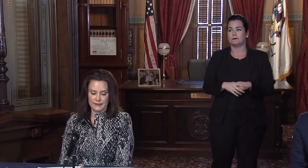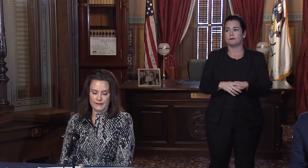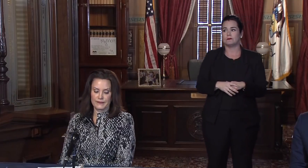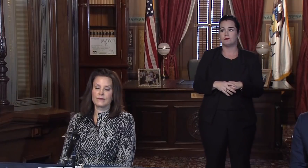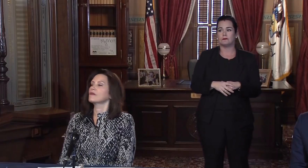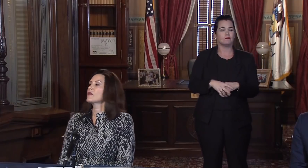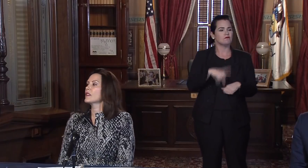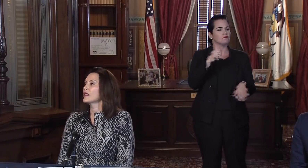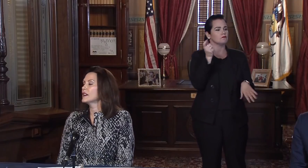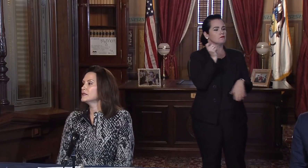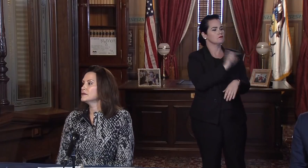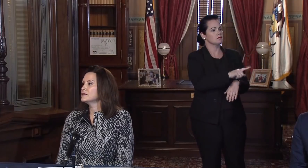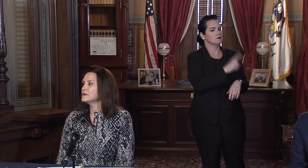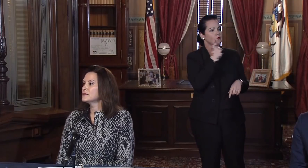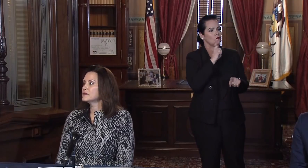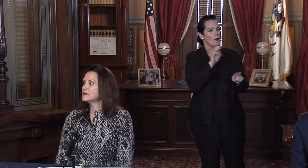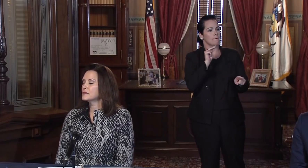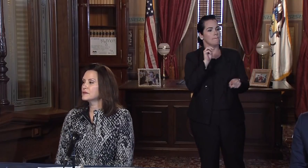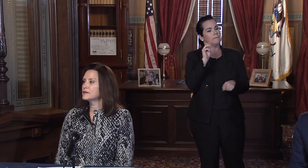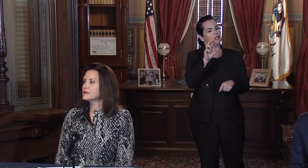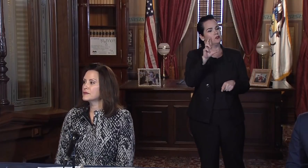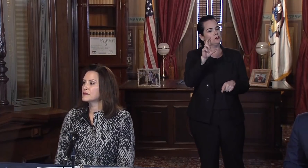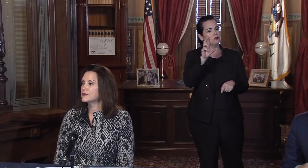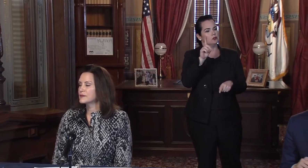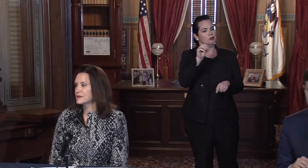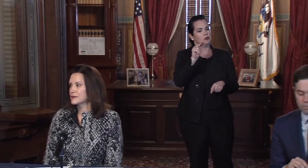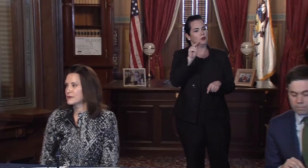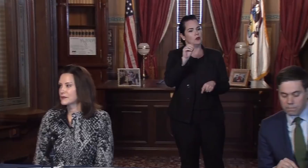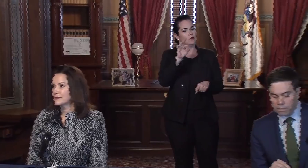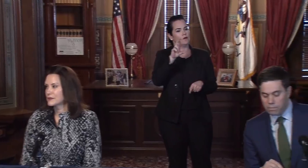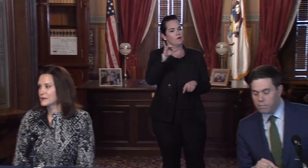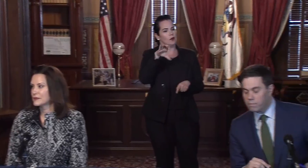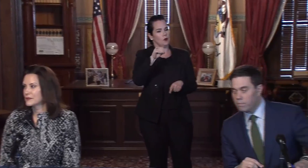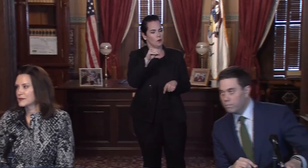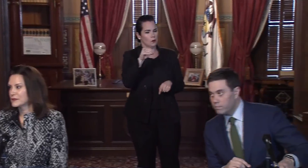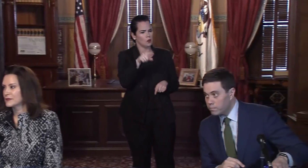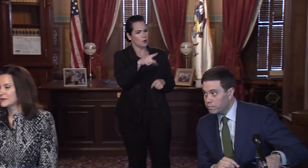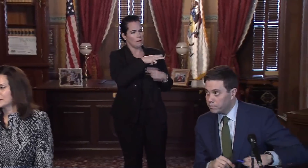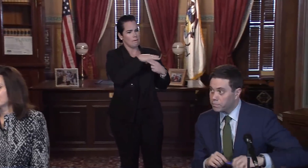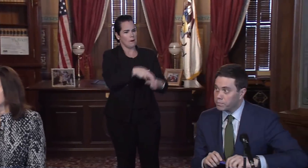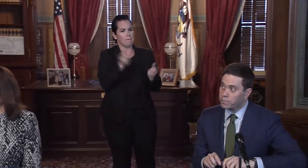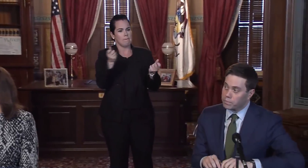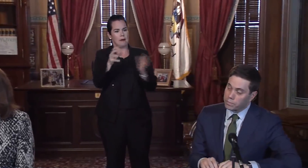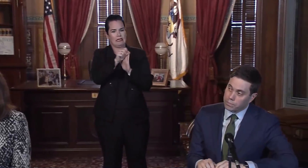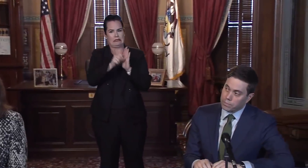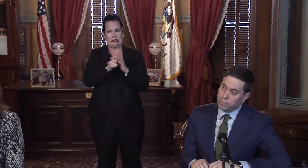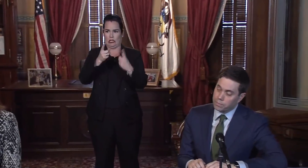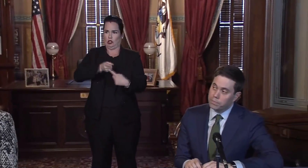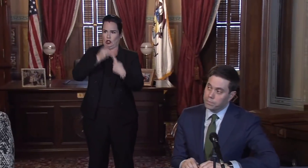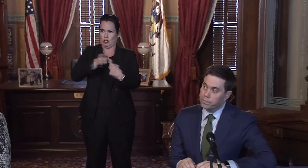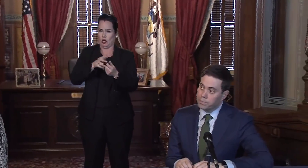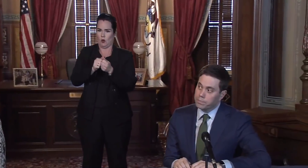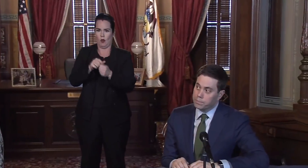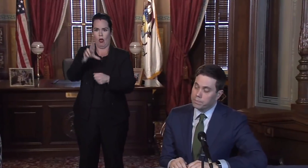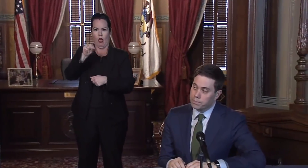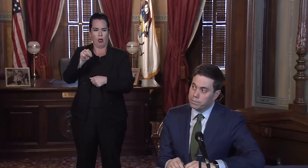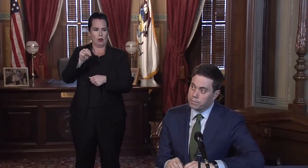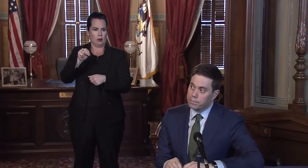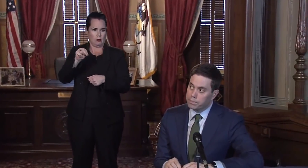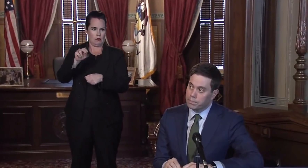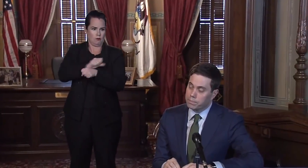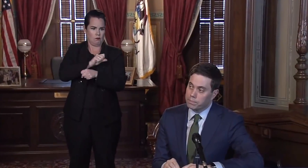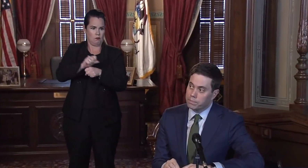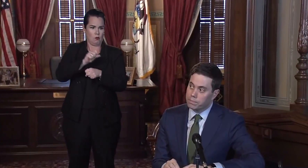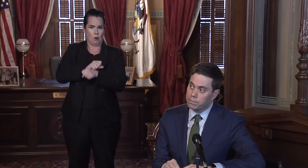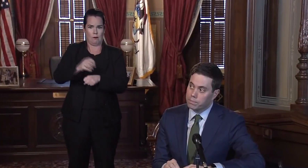I just have one question for Mr. Donofrio. Have you, you mentioned that a lot of states are struggling with the unemployment